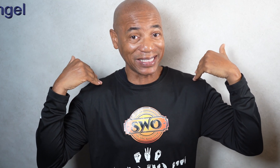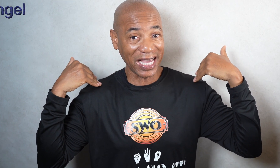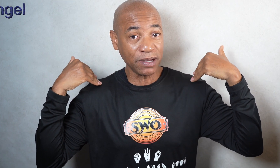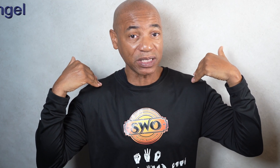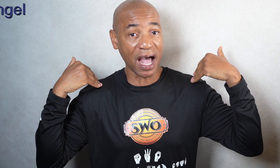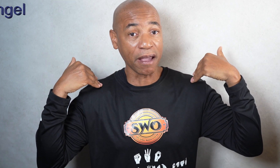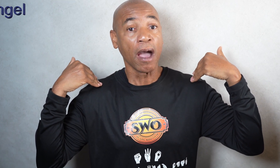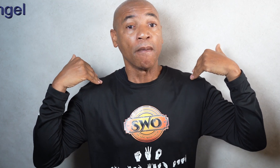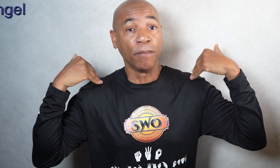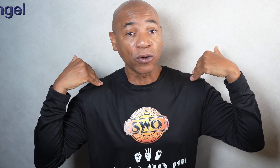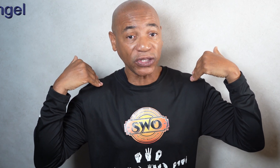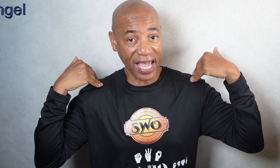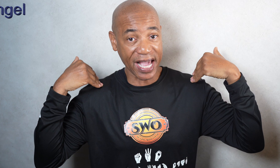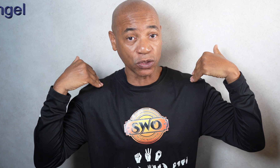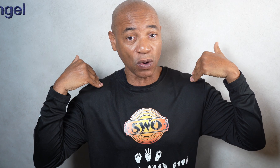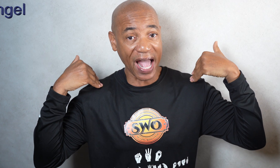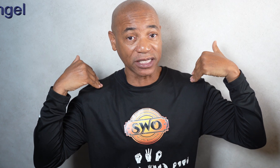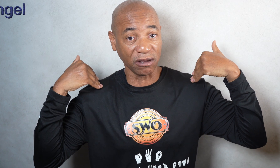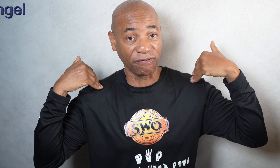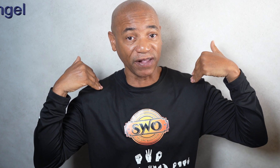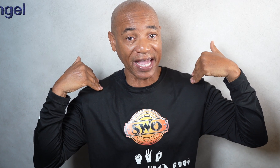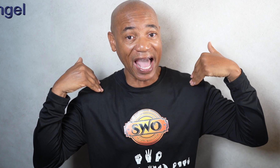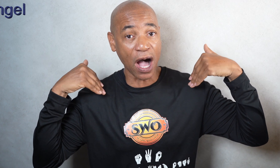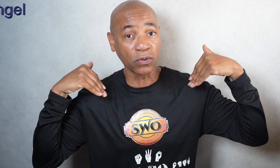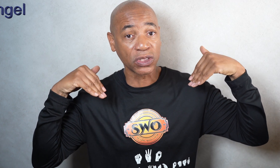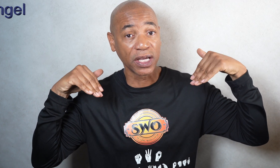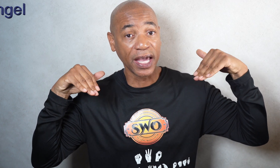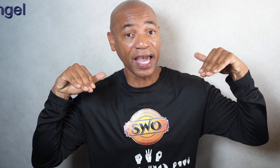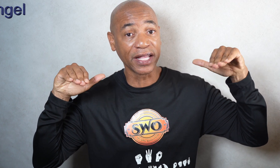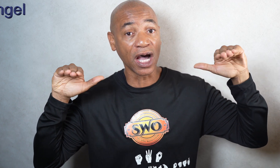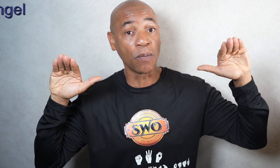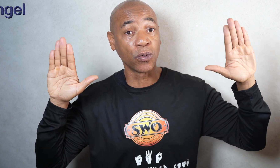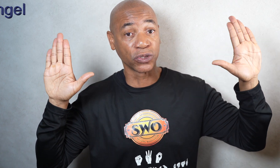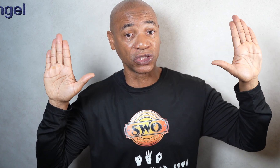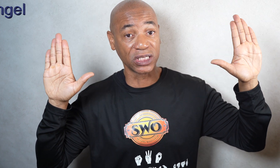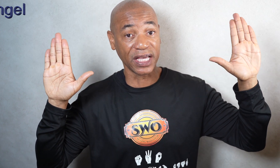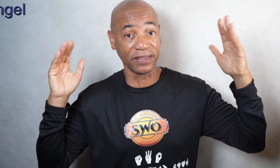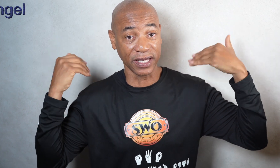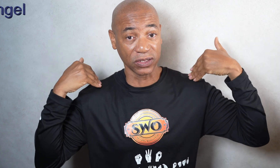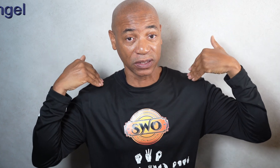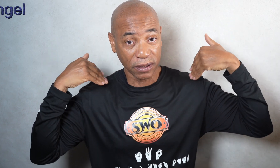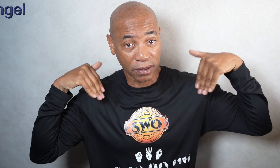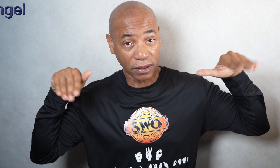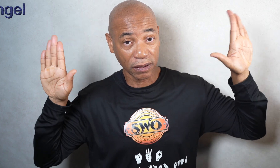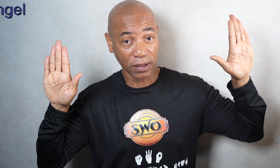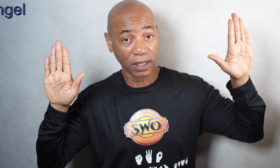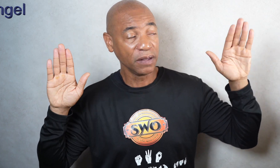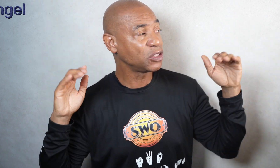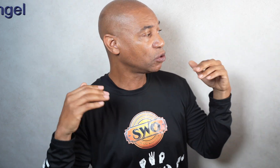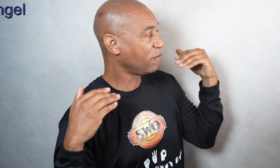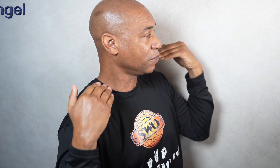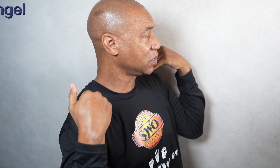same time, both hands will actually flick out and upwards, just like this. Let me show you from the